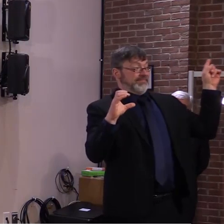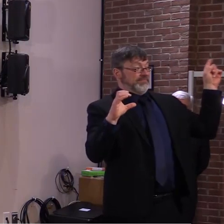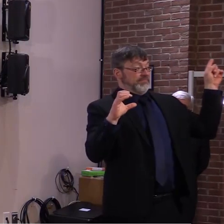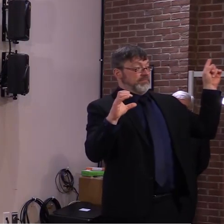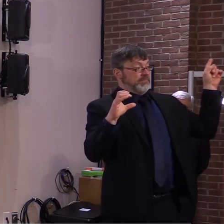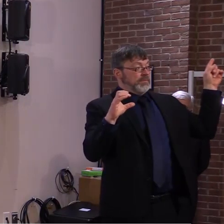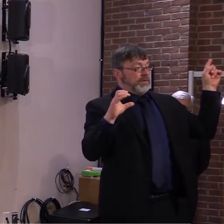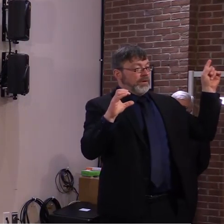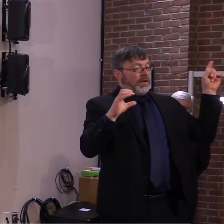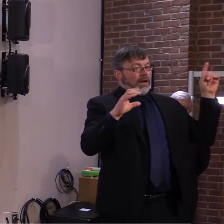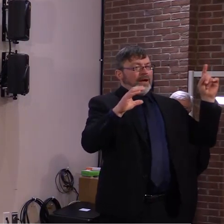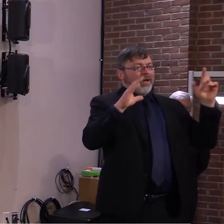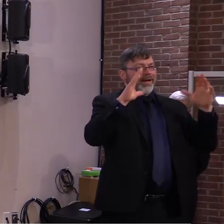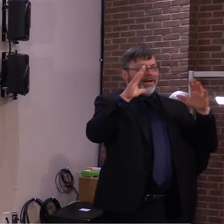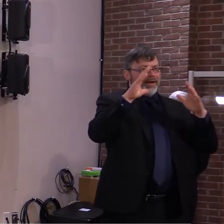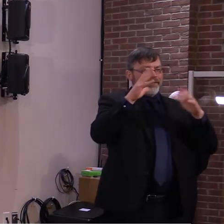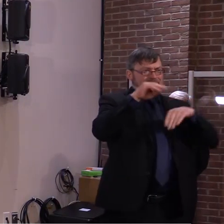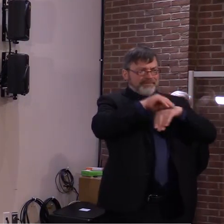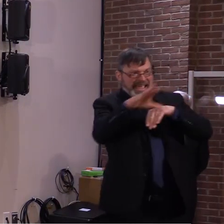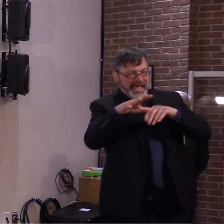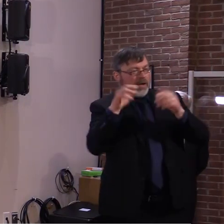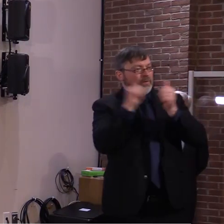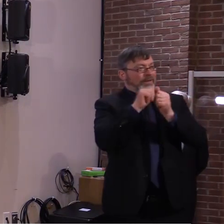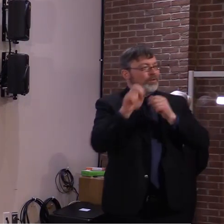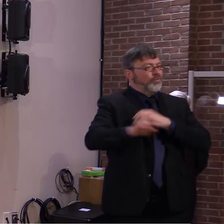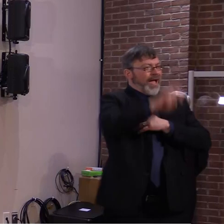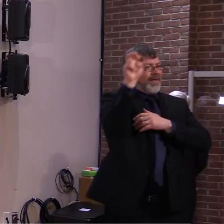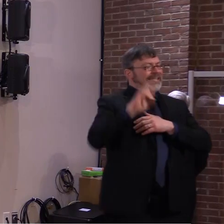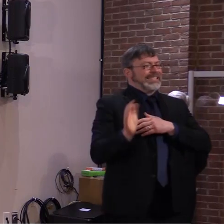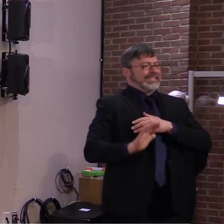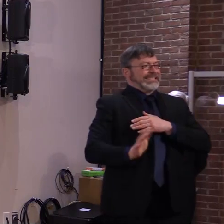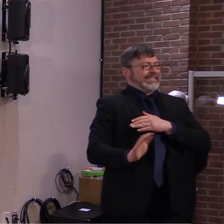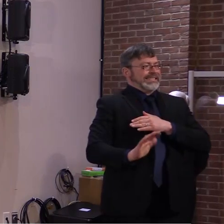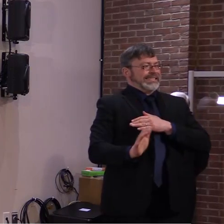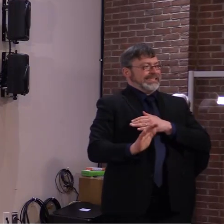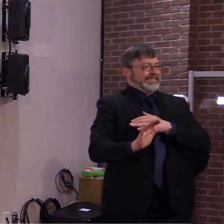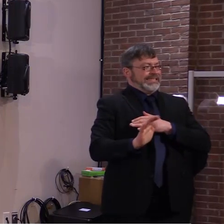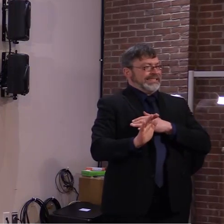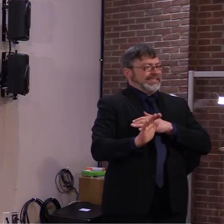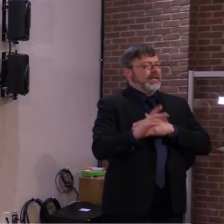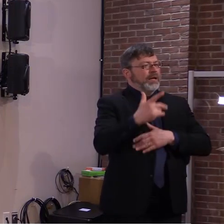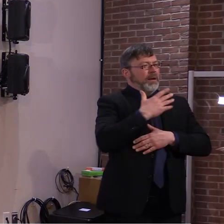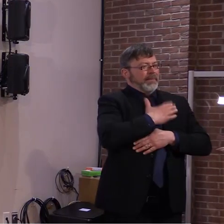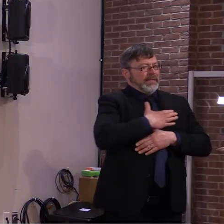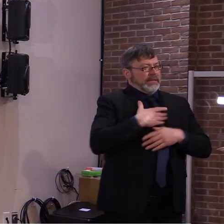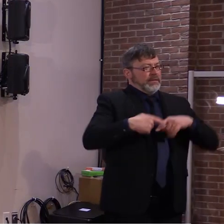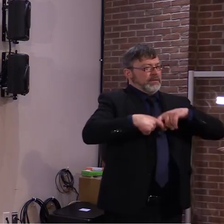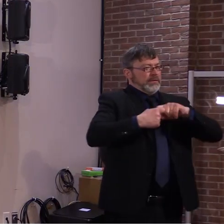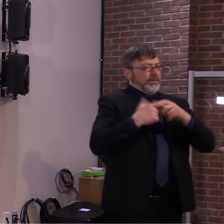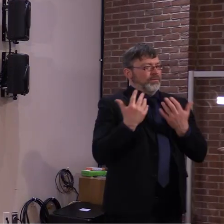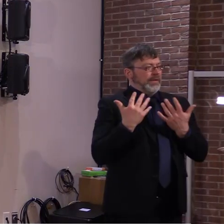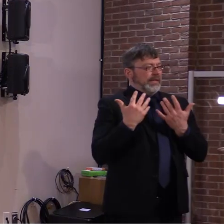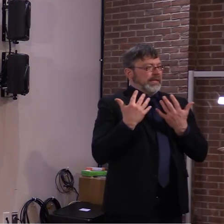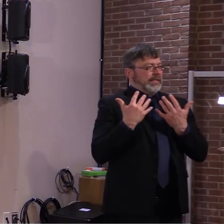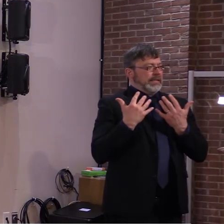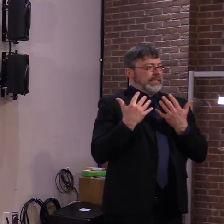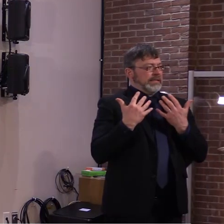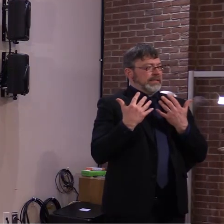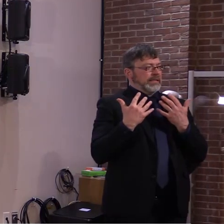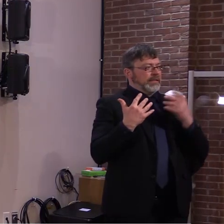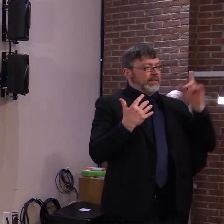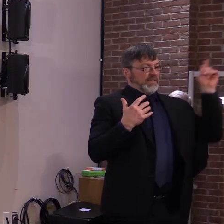people being able to more freely travel, which seems like a very rational conclusion. If you do